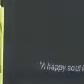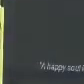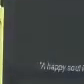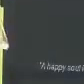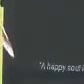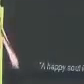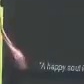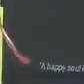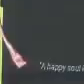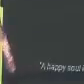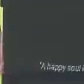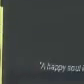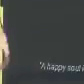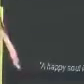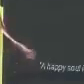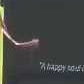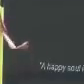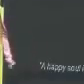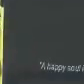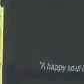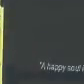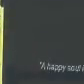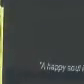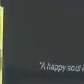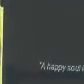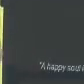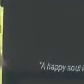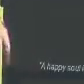Johanna Fernandez Aguirre.